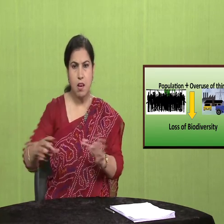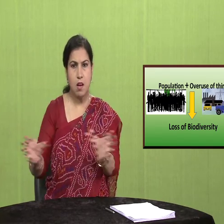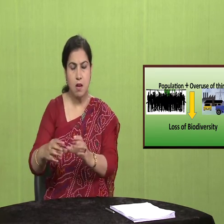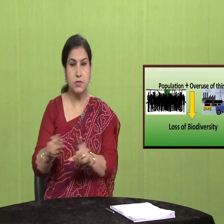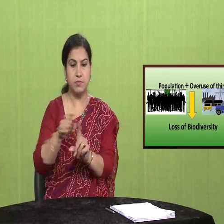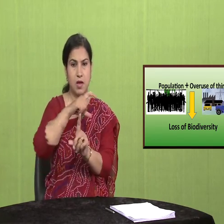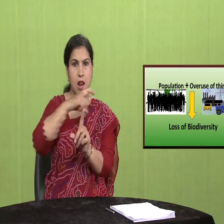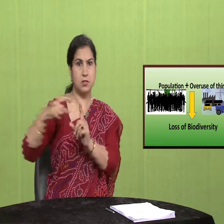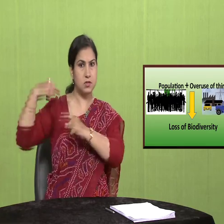cultural,